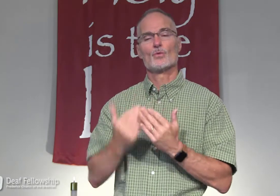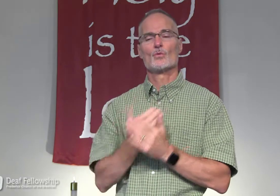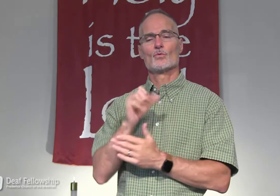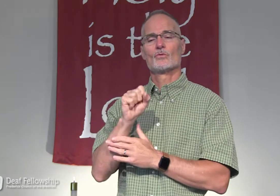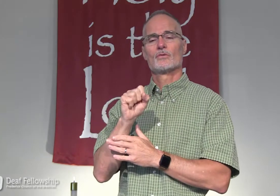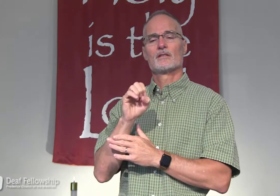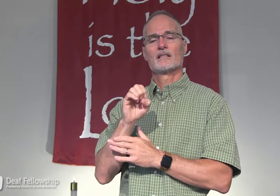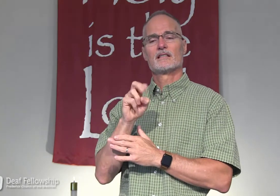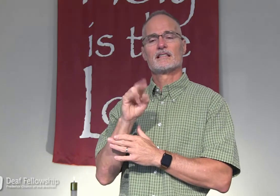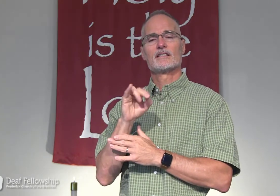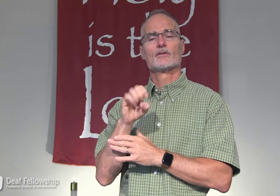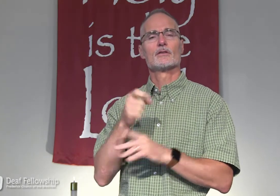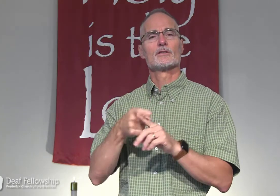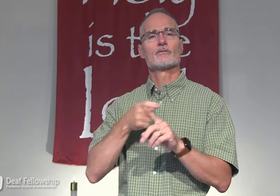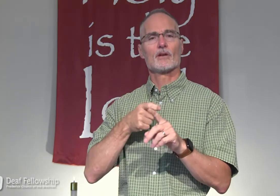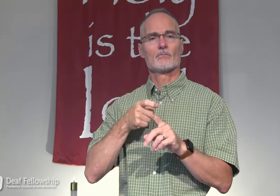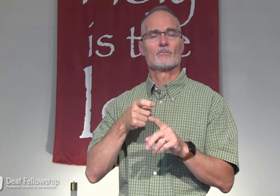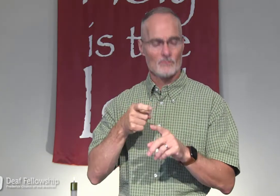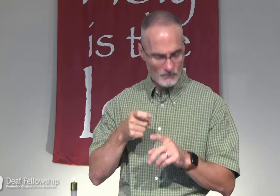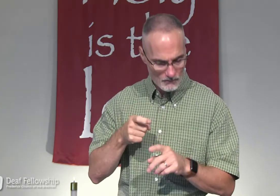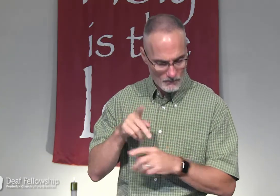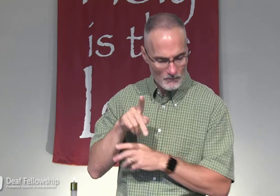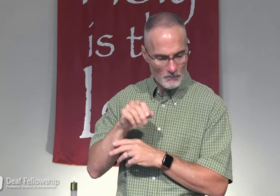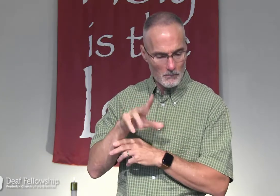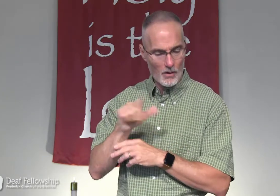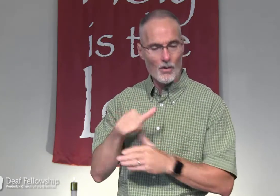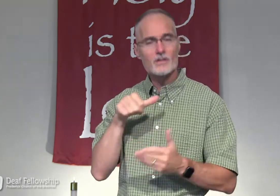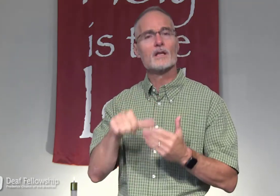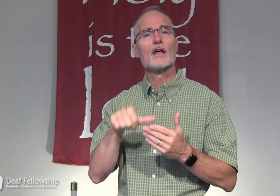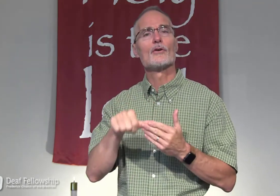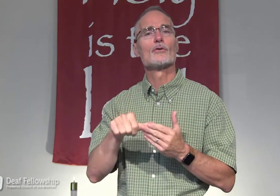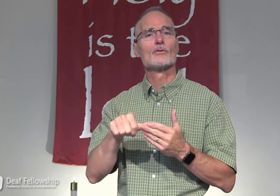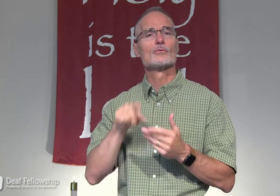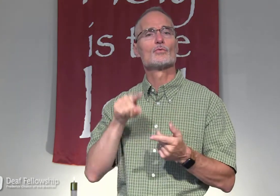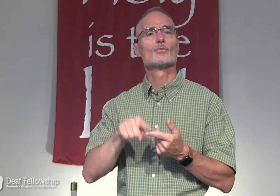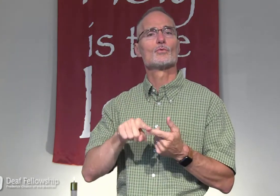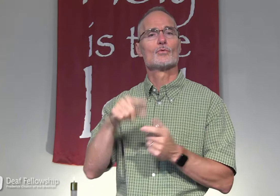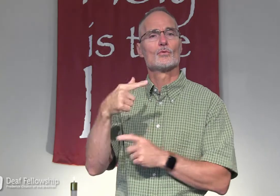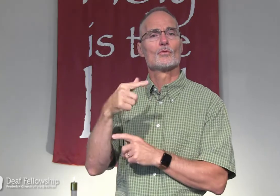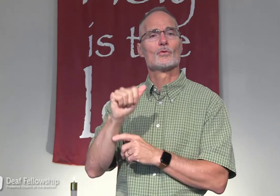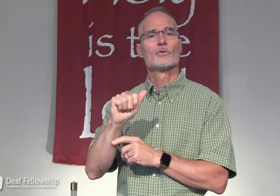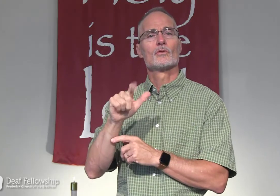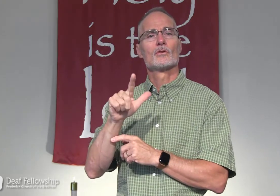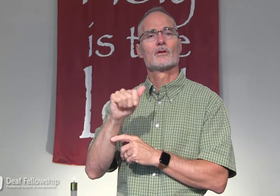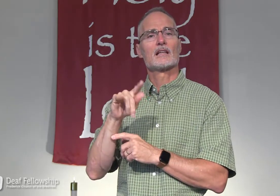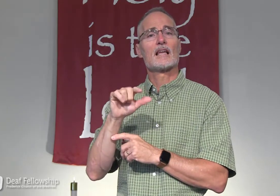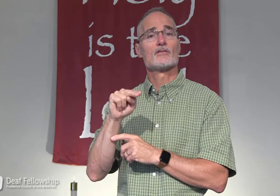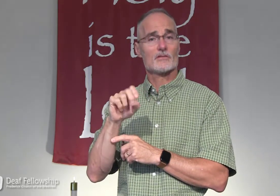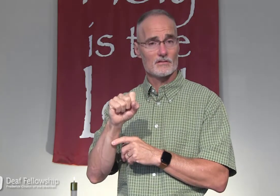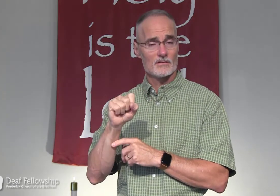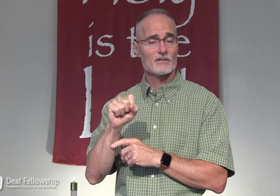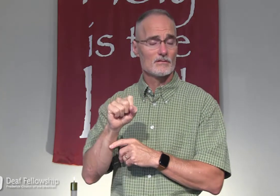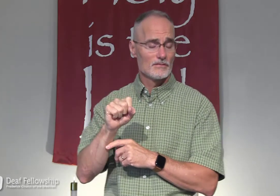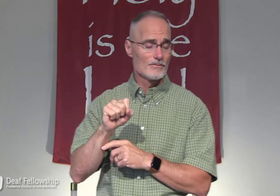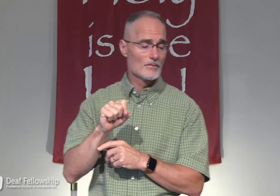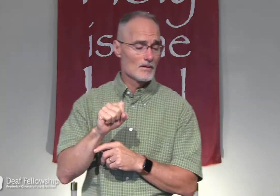Well, last week we began a new lesson, well, a new series from Paul's letter to the